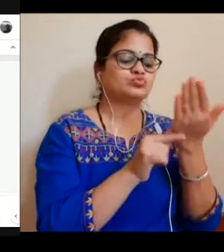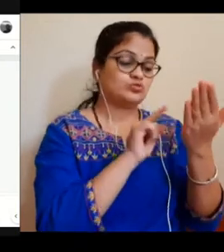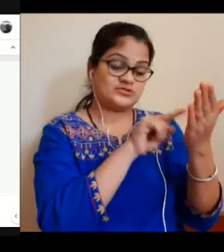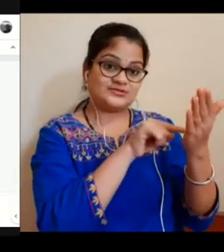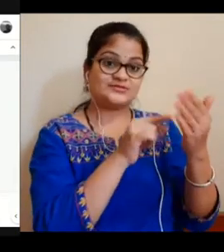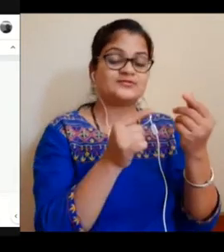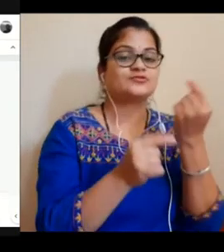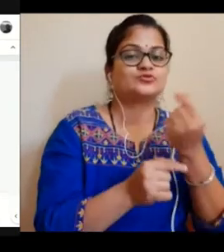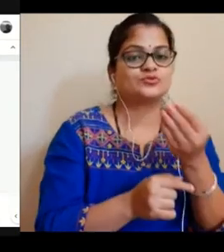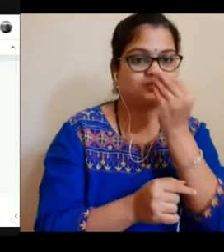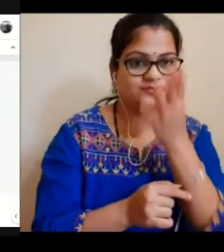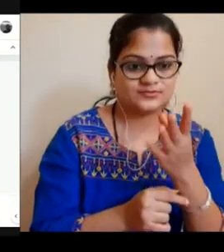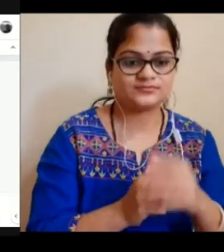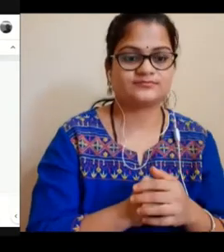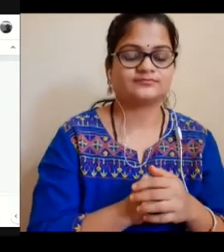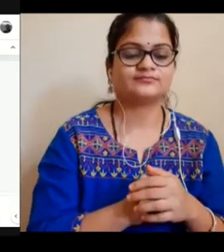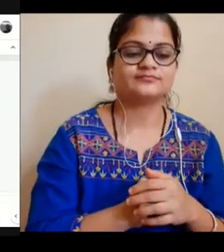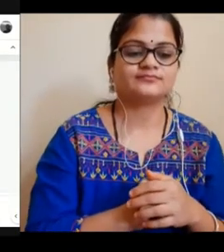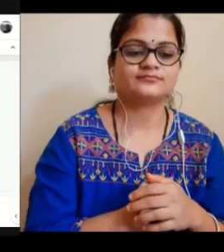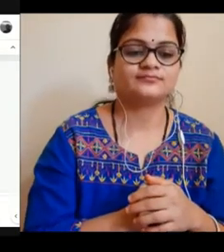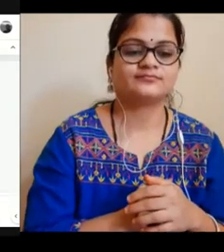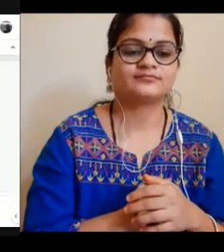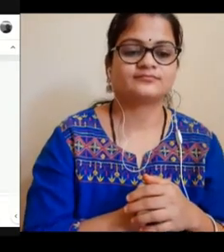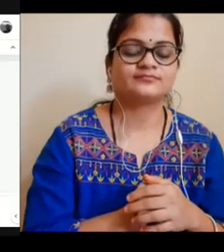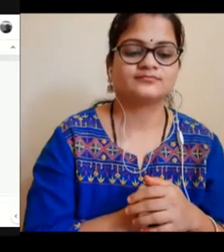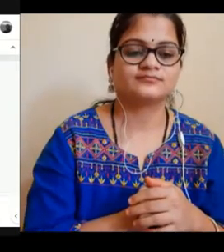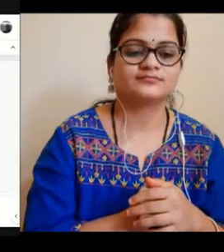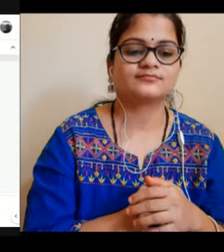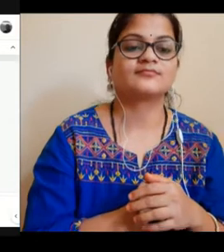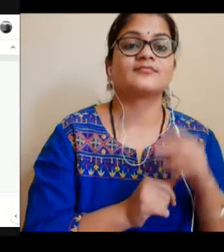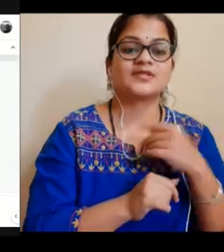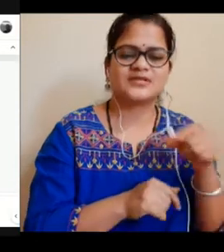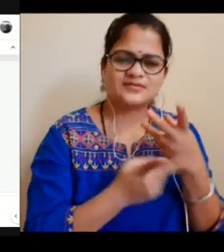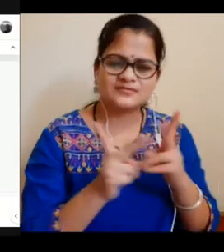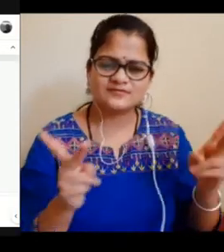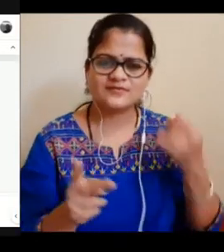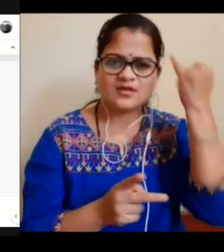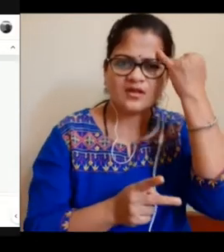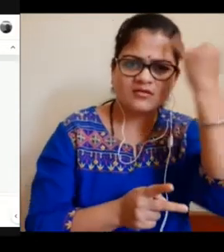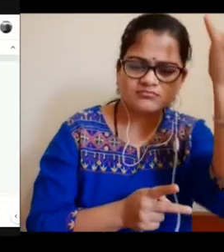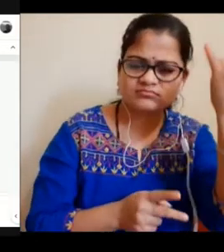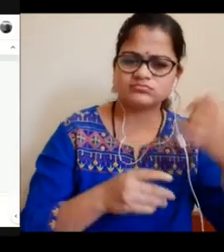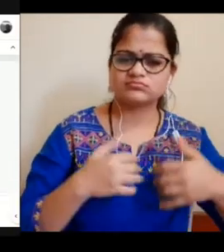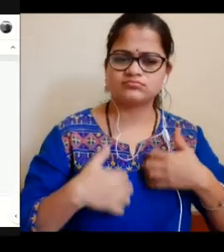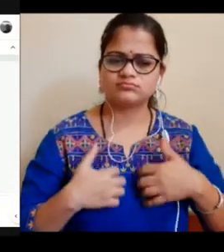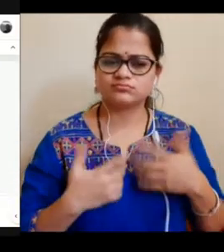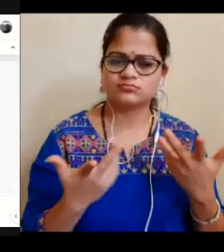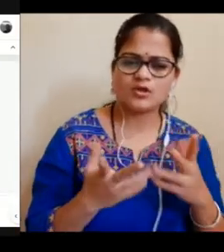this activity, I think you can use it. You can think of more ideas and use it